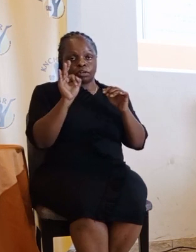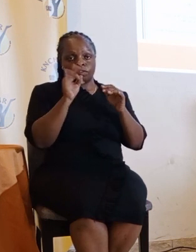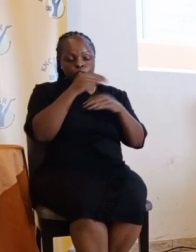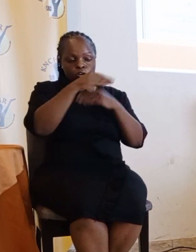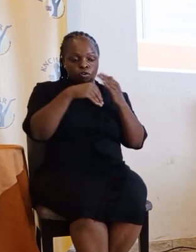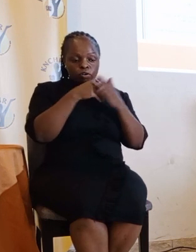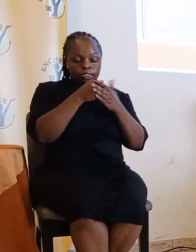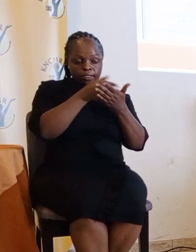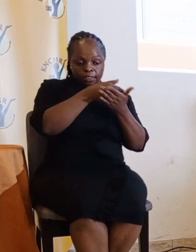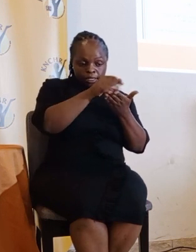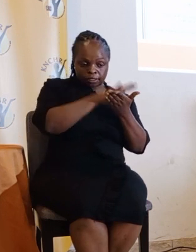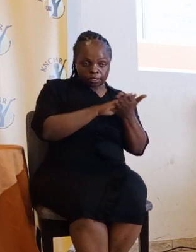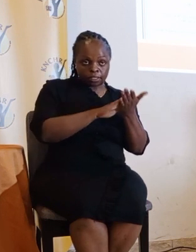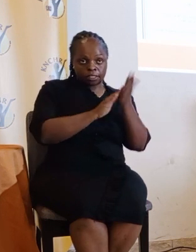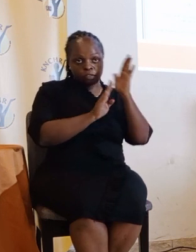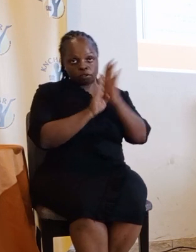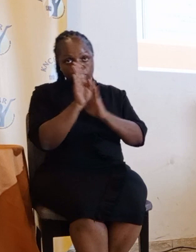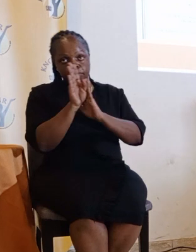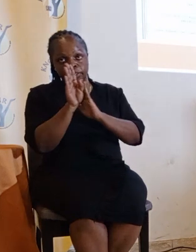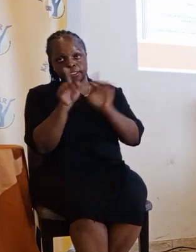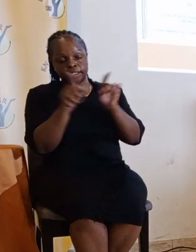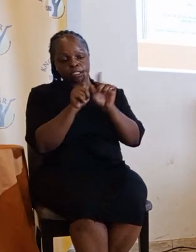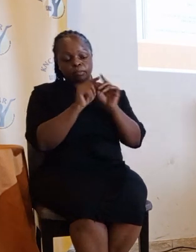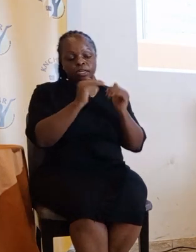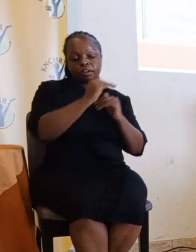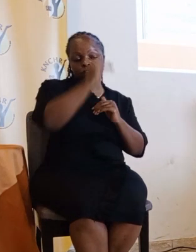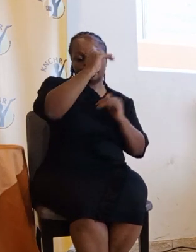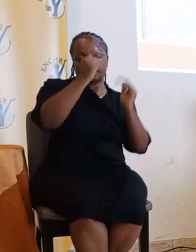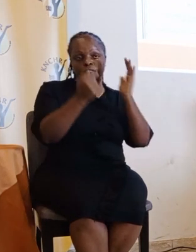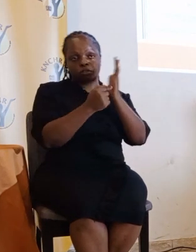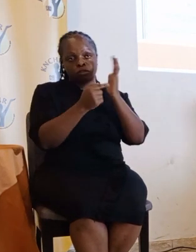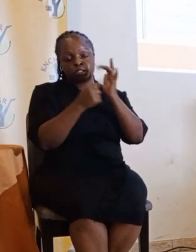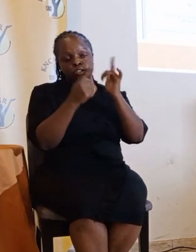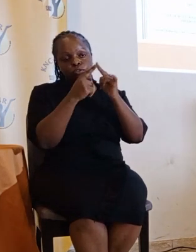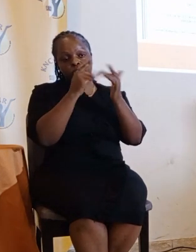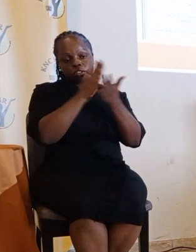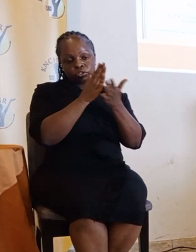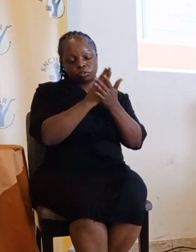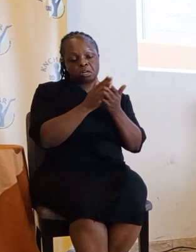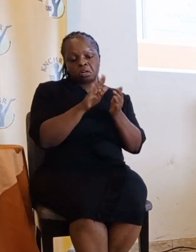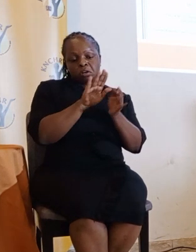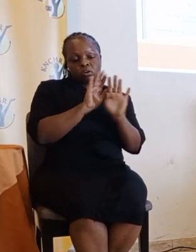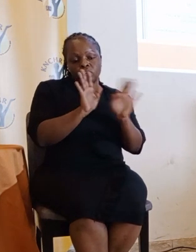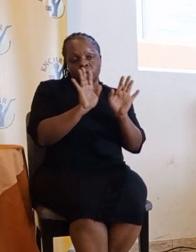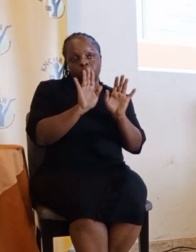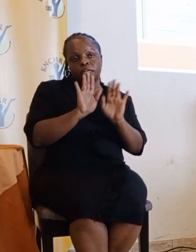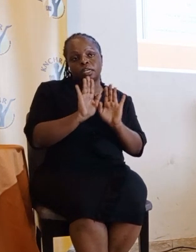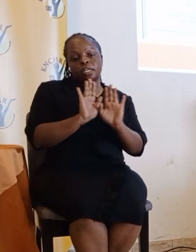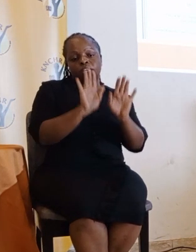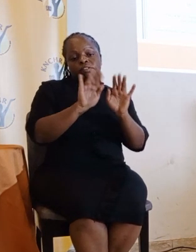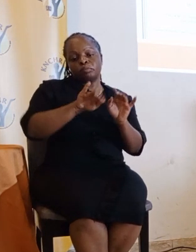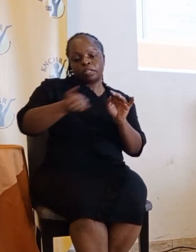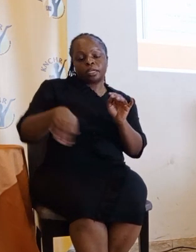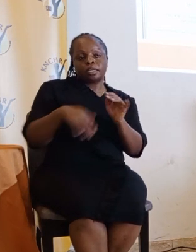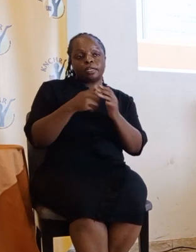structures, development, and advancement in technology to ensure that no one is left behind.